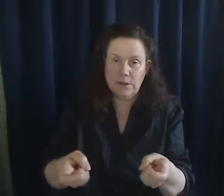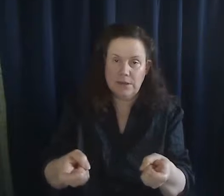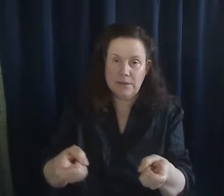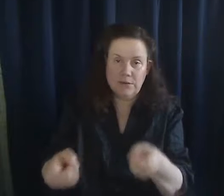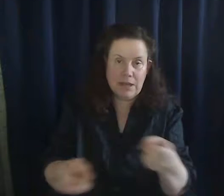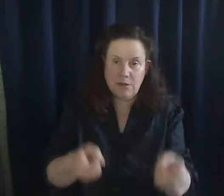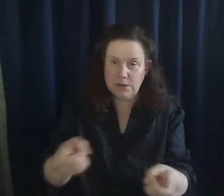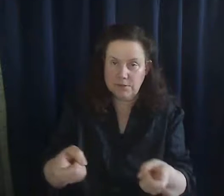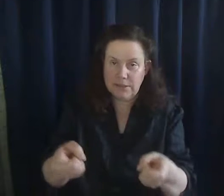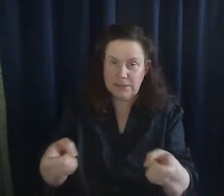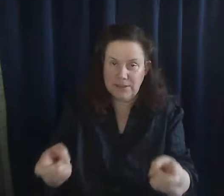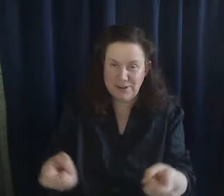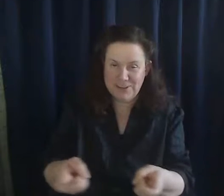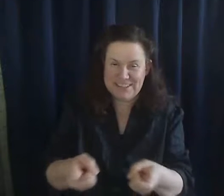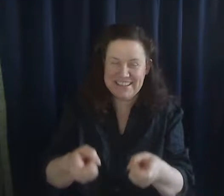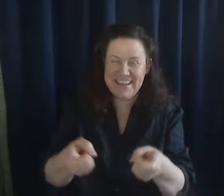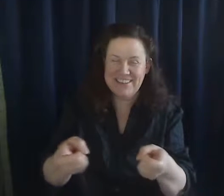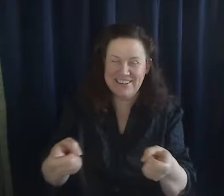and they are not alternating, they are going together.